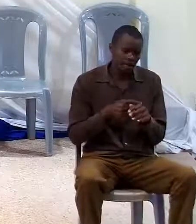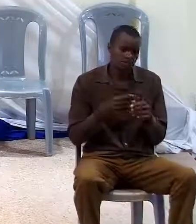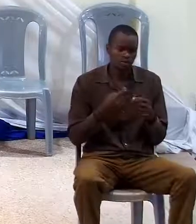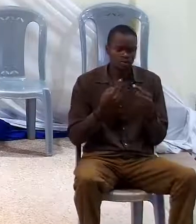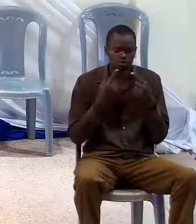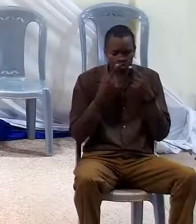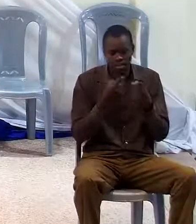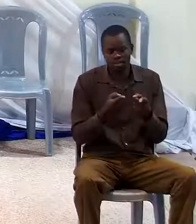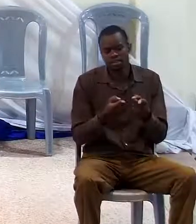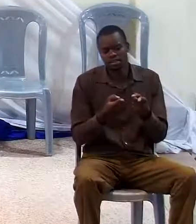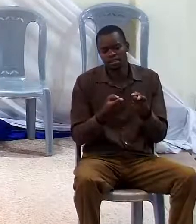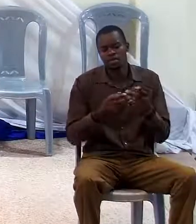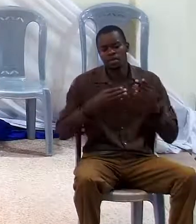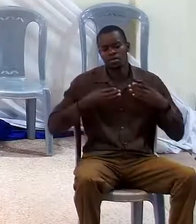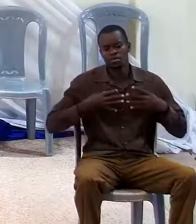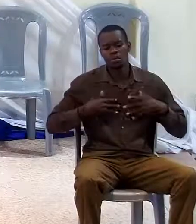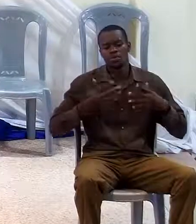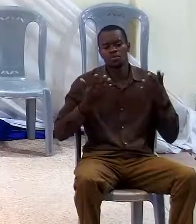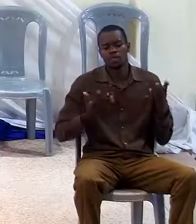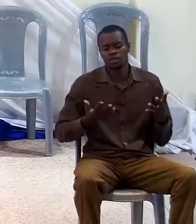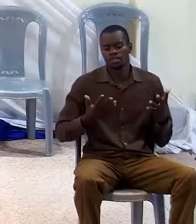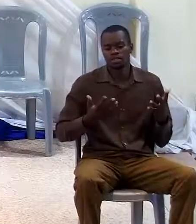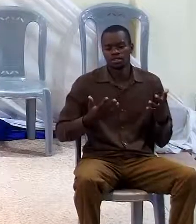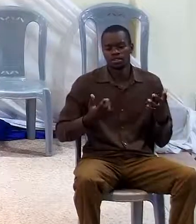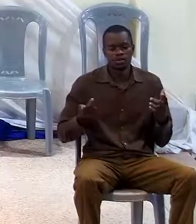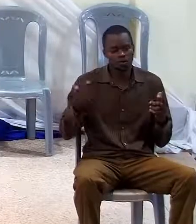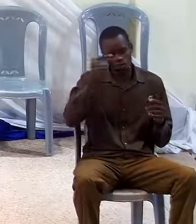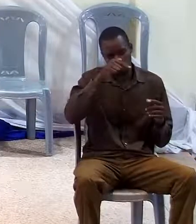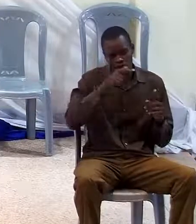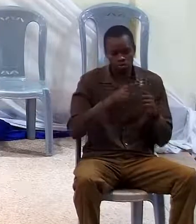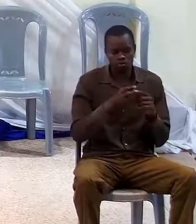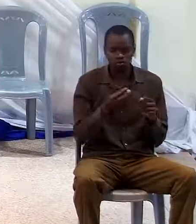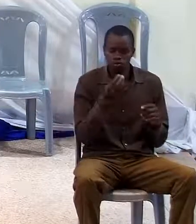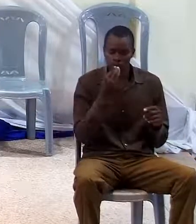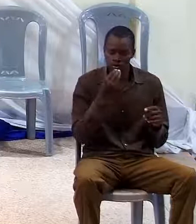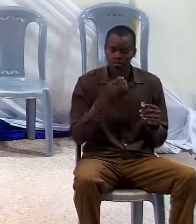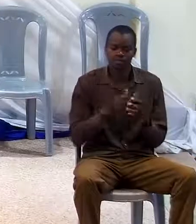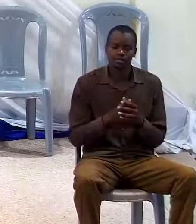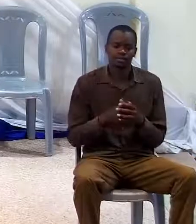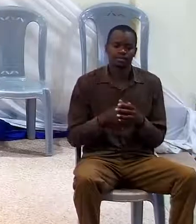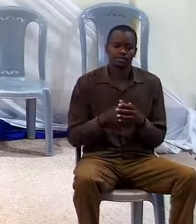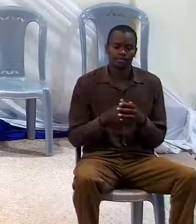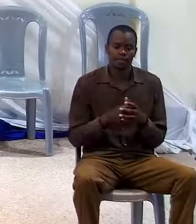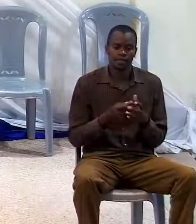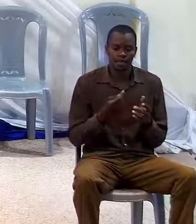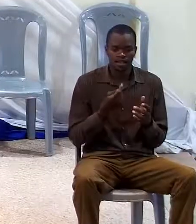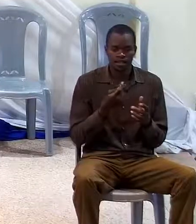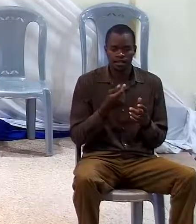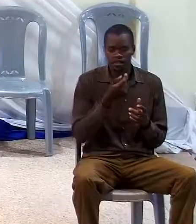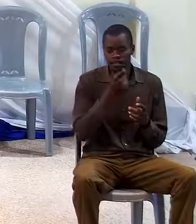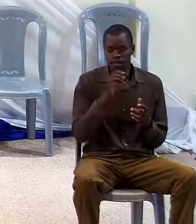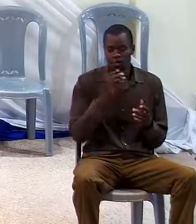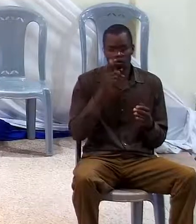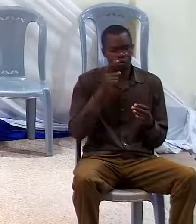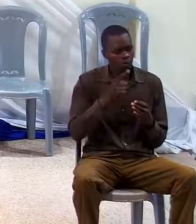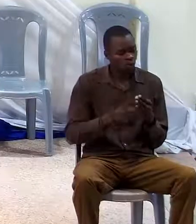back to nutrition, the what, the when, the where, and the